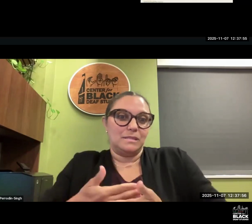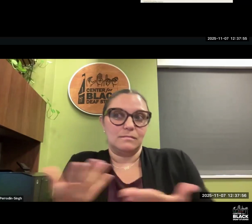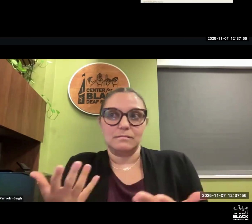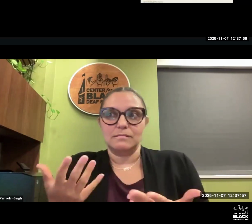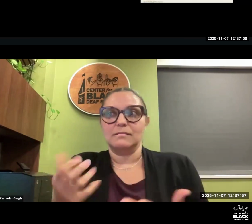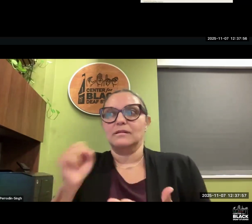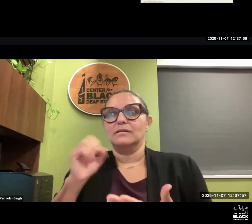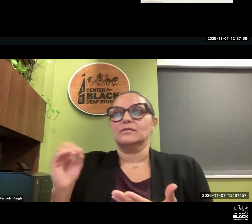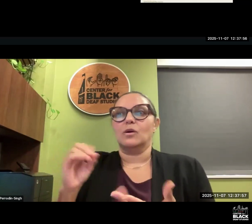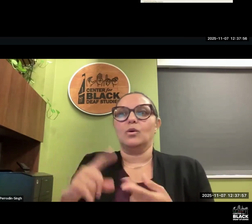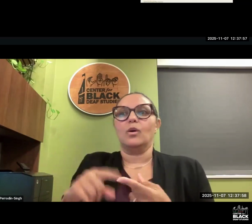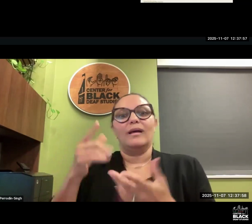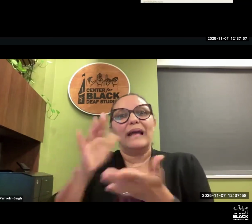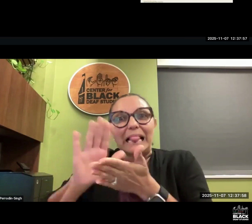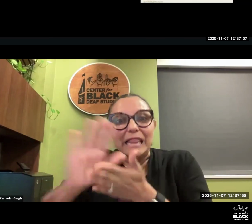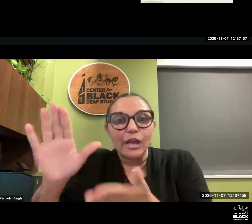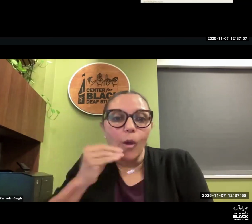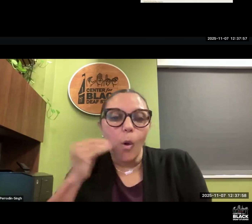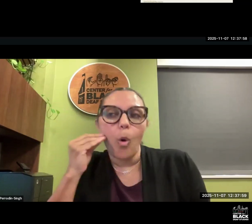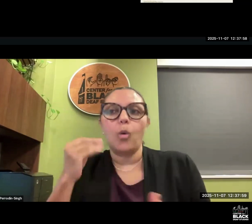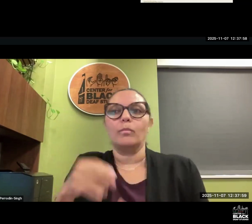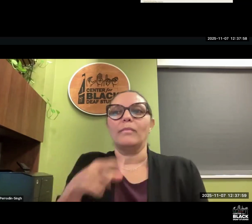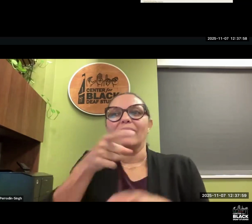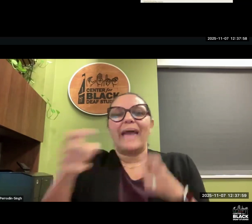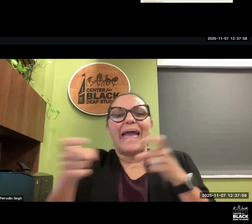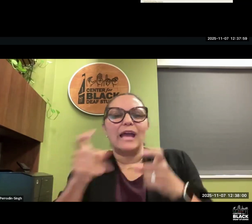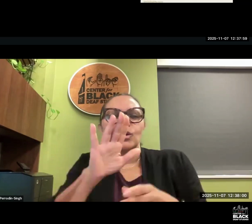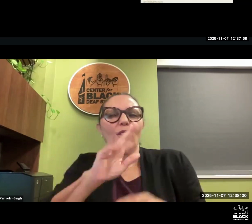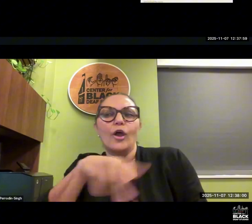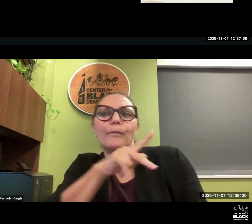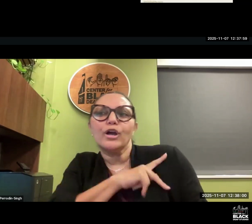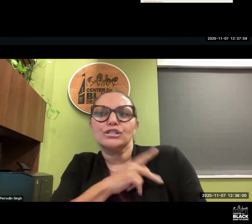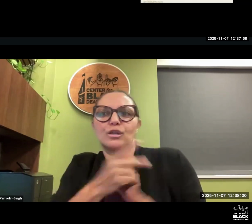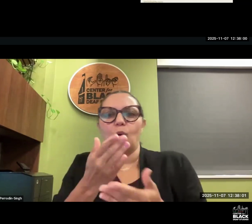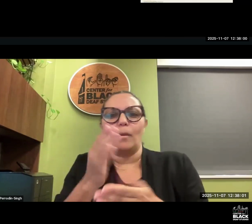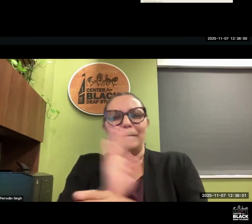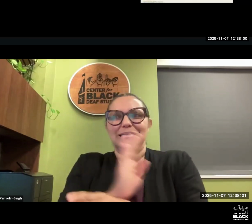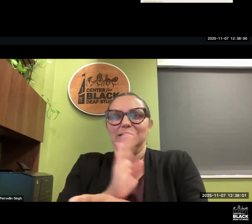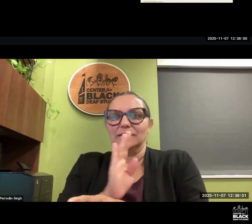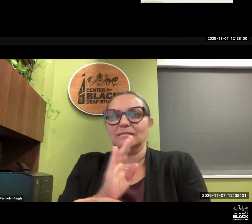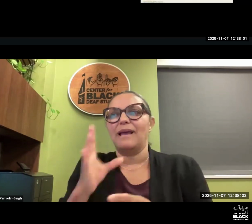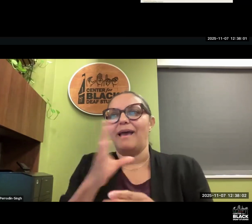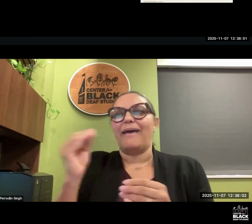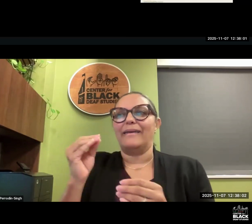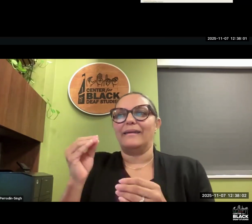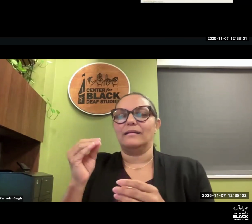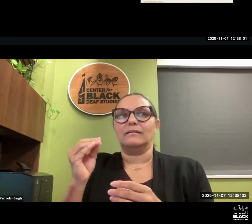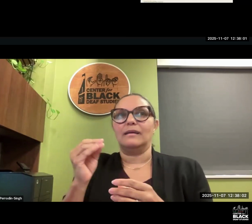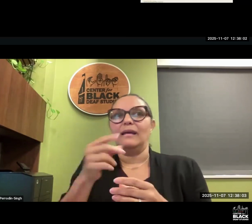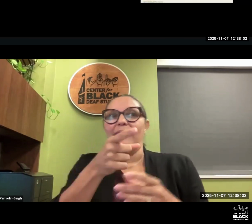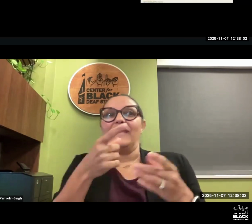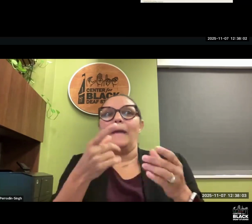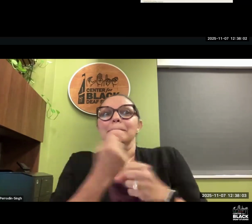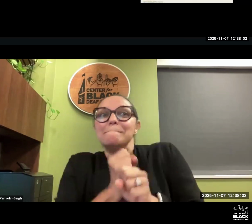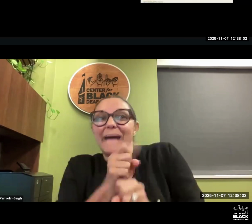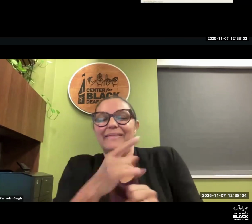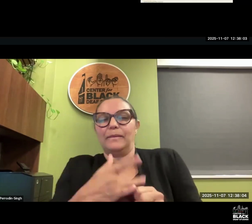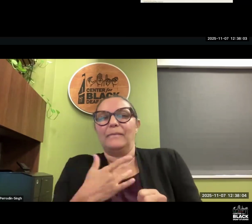And we were still then trusted to nourish and take care of babies and